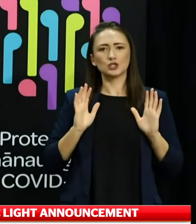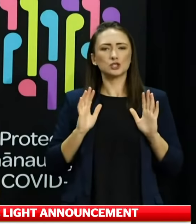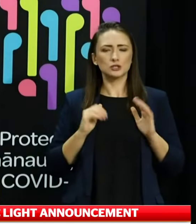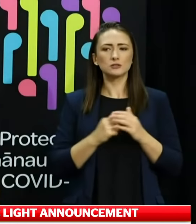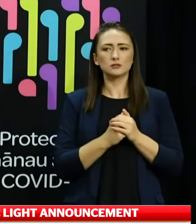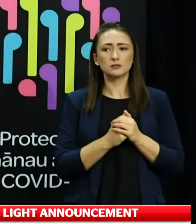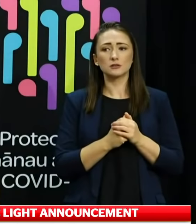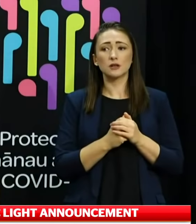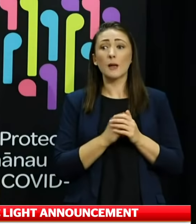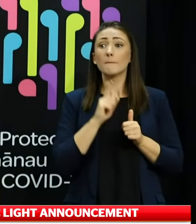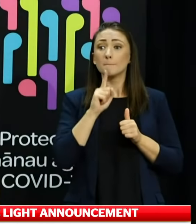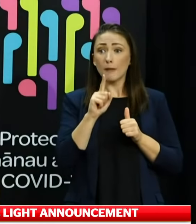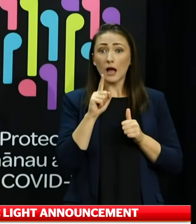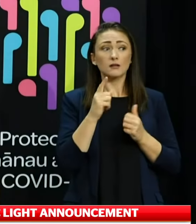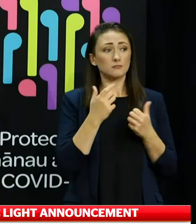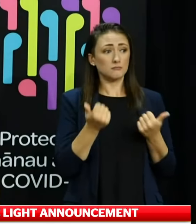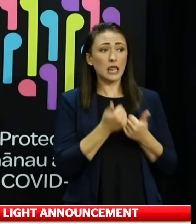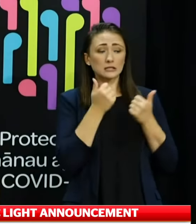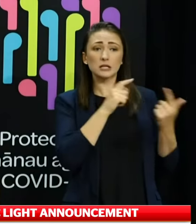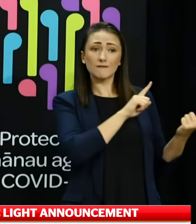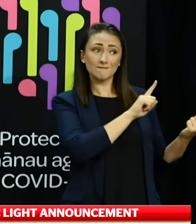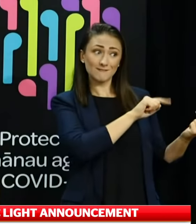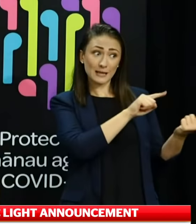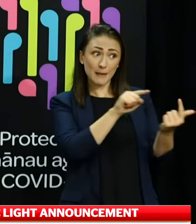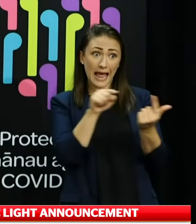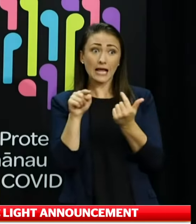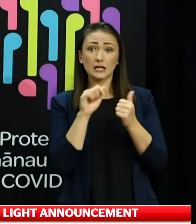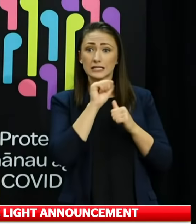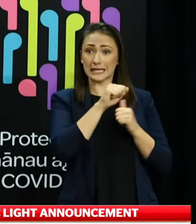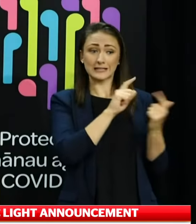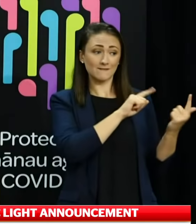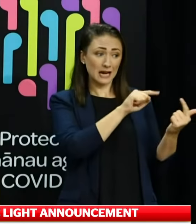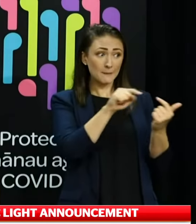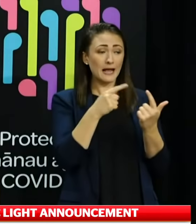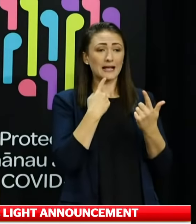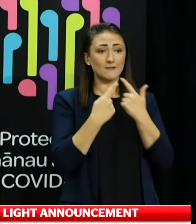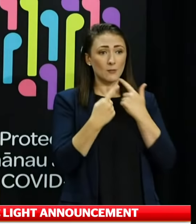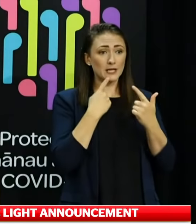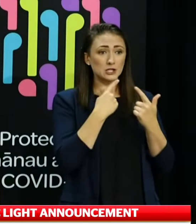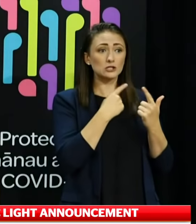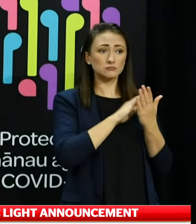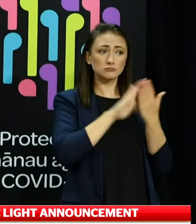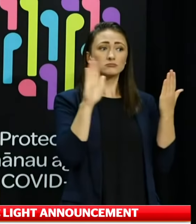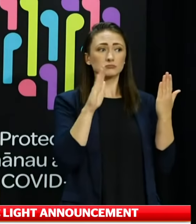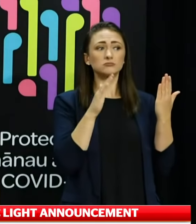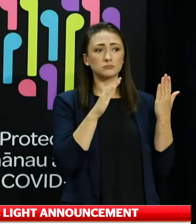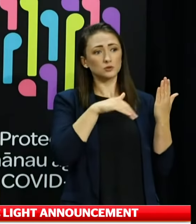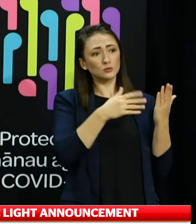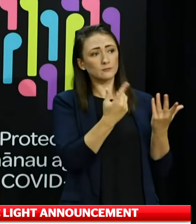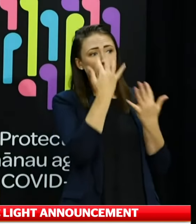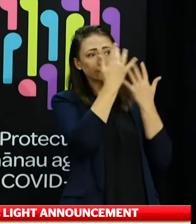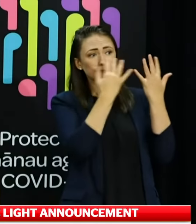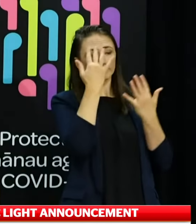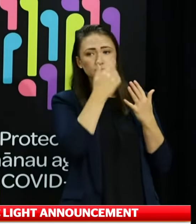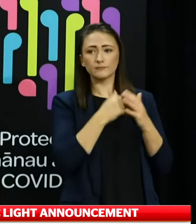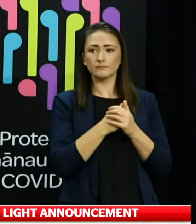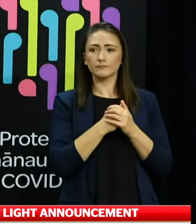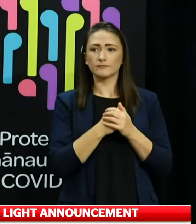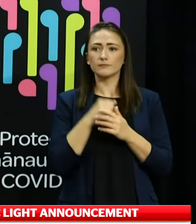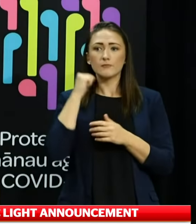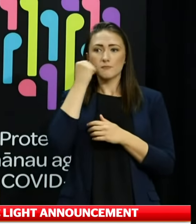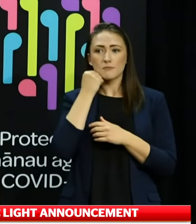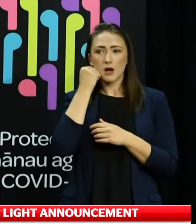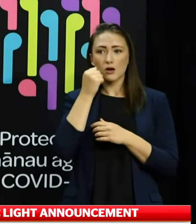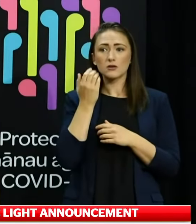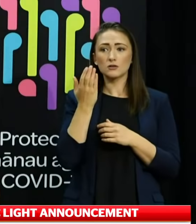haven't received feedback and that we haven't taken that feedback on board. We absolutely have. Oh, so just to be clear then, you will not be consulting, but